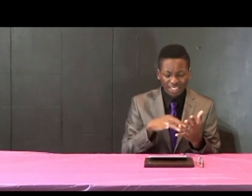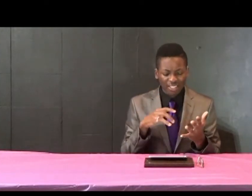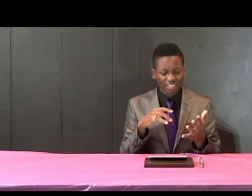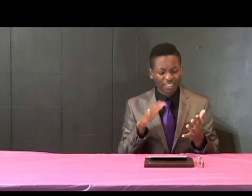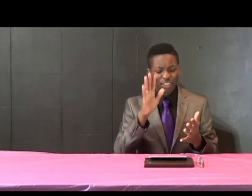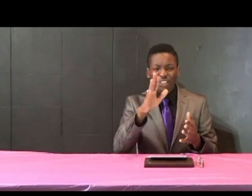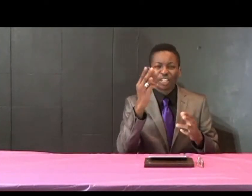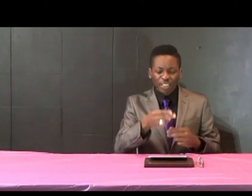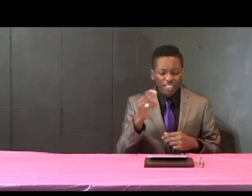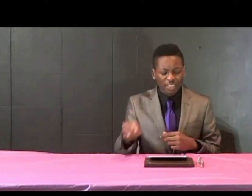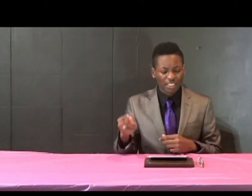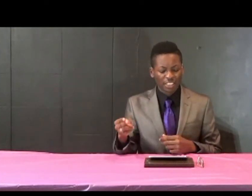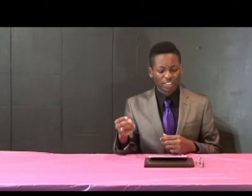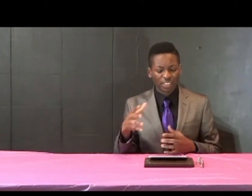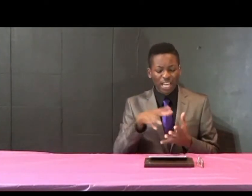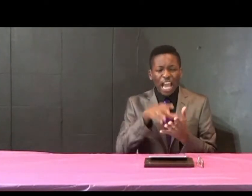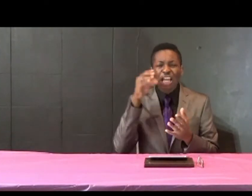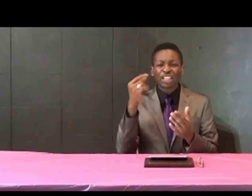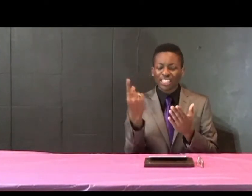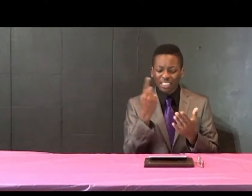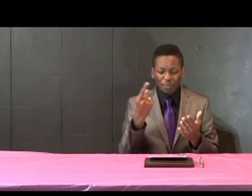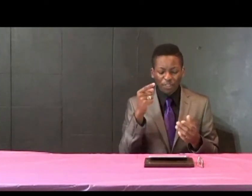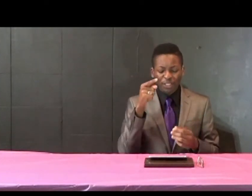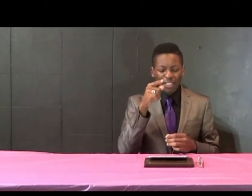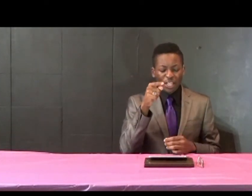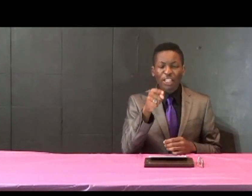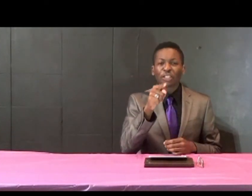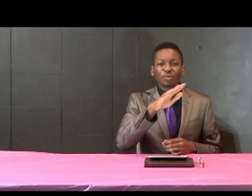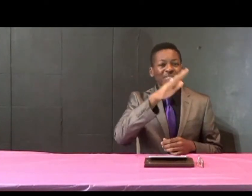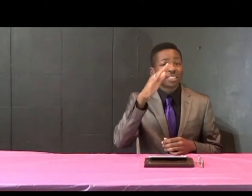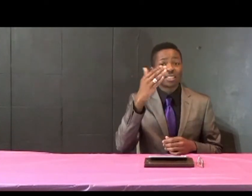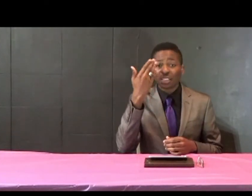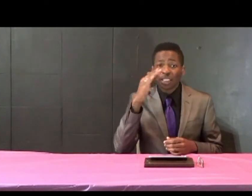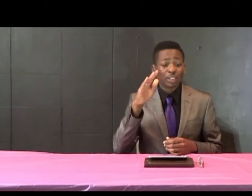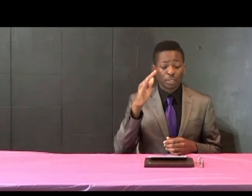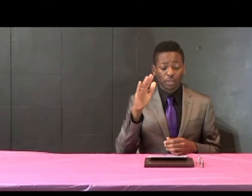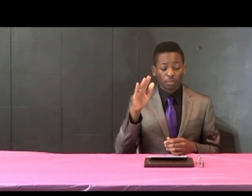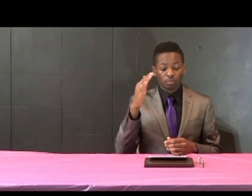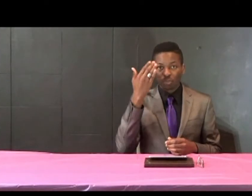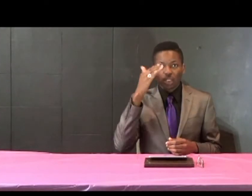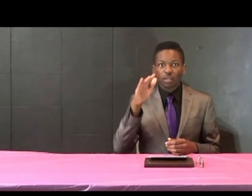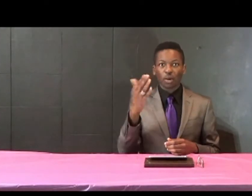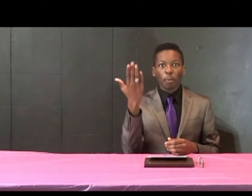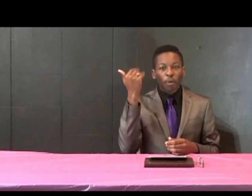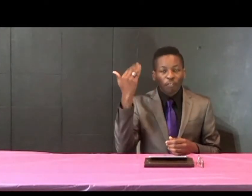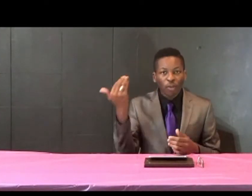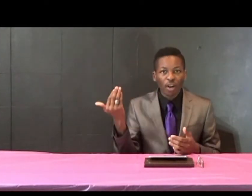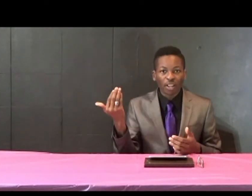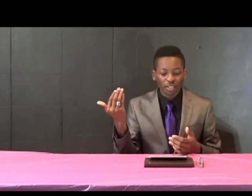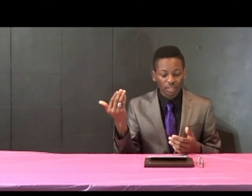I encourage you to continue to study about the history and learn something that you never knew before.